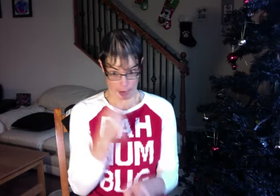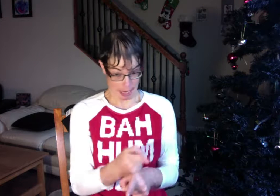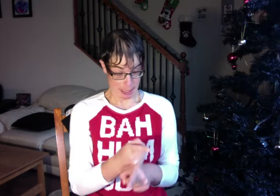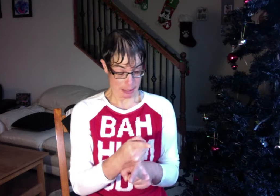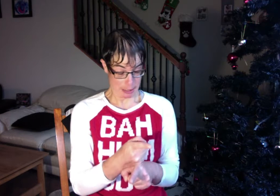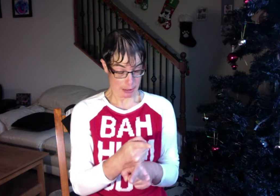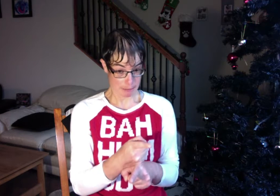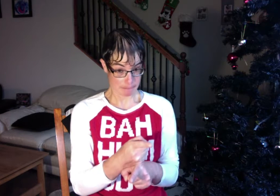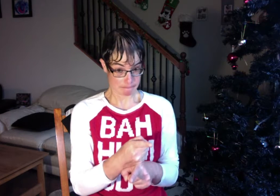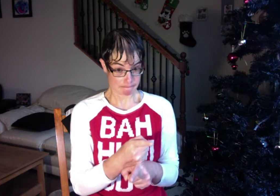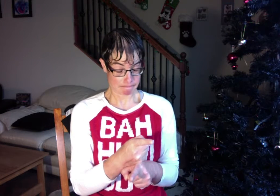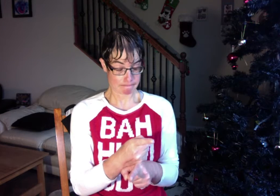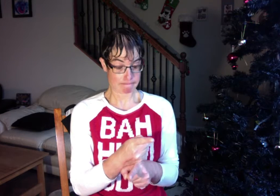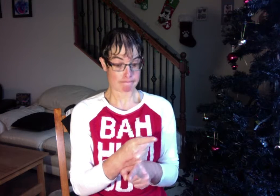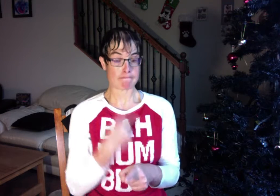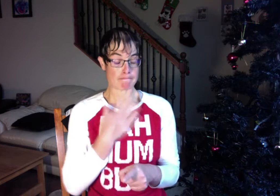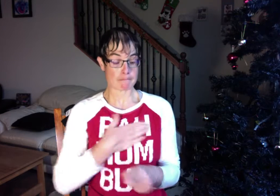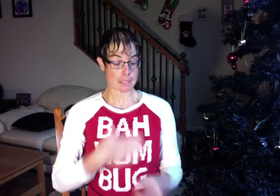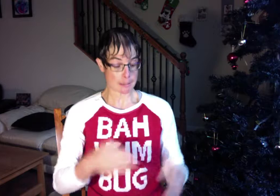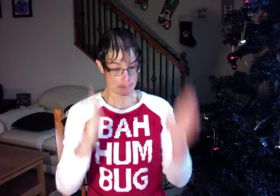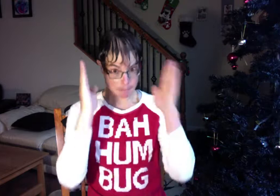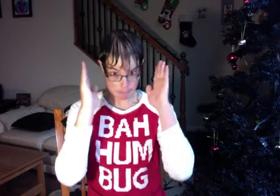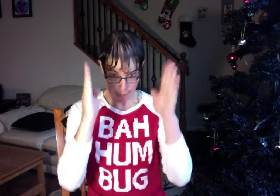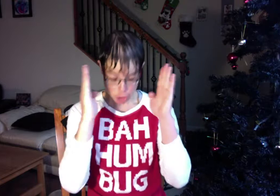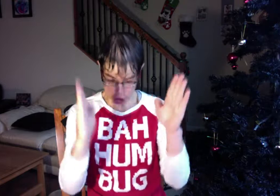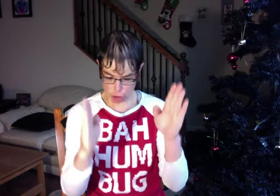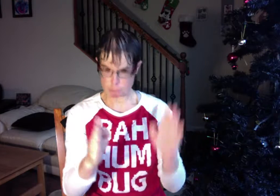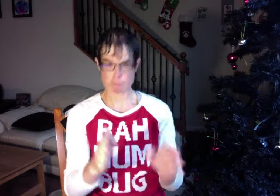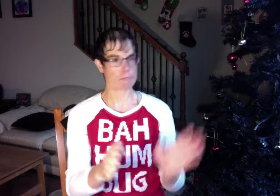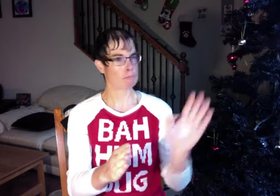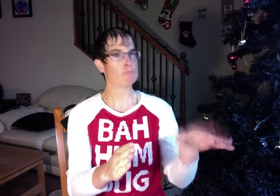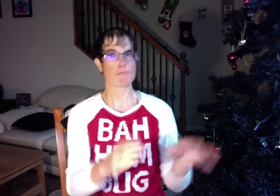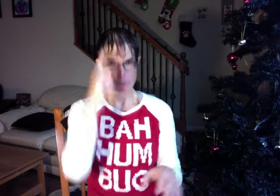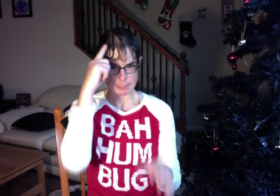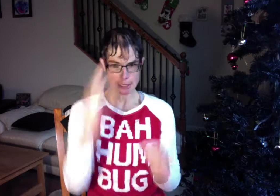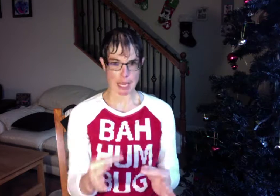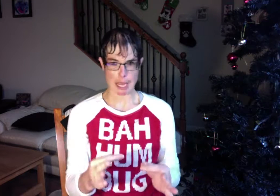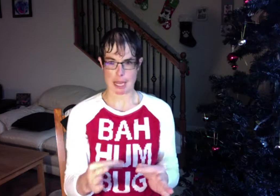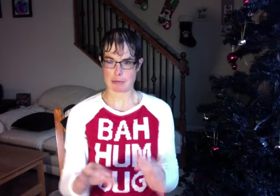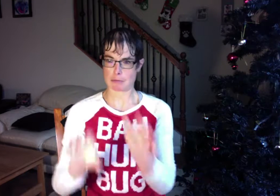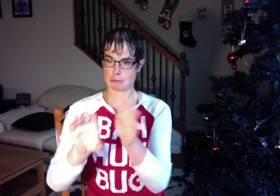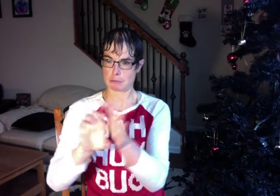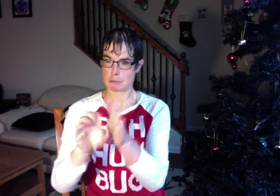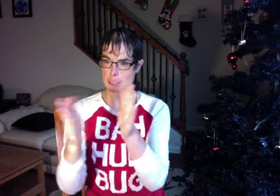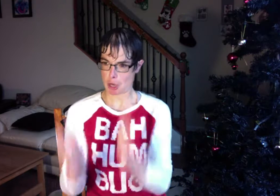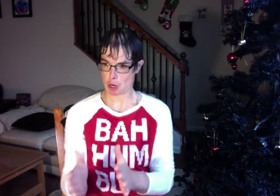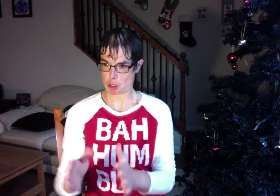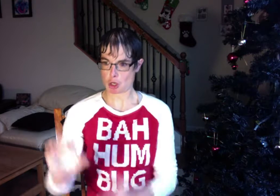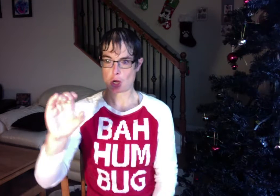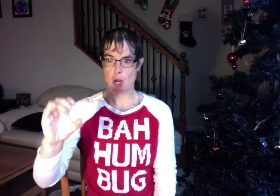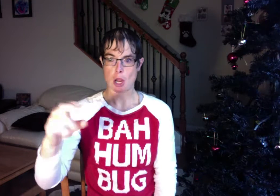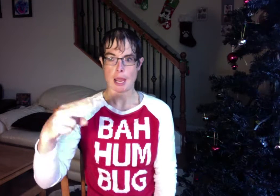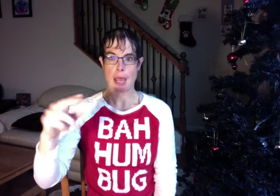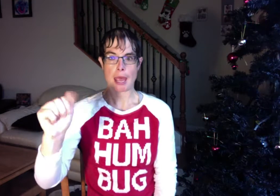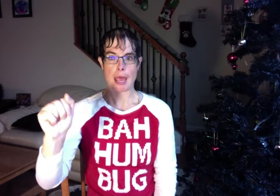want you to look at this and try to decide the character traits that the character is going through. You ready? Yeah. Here it goes. The title